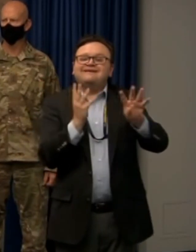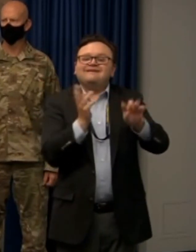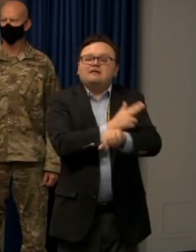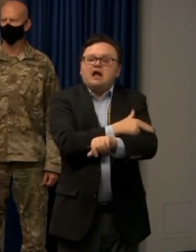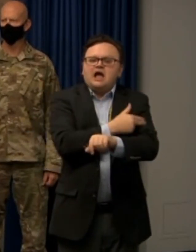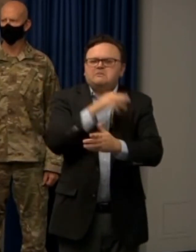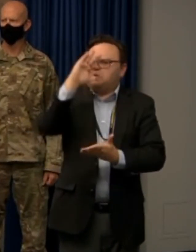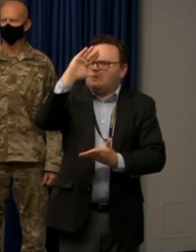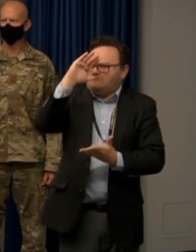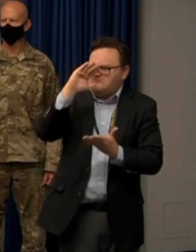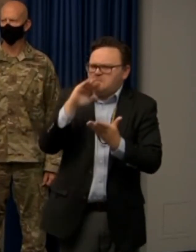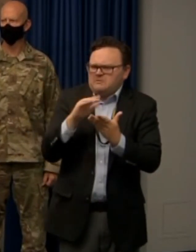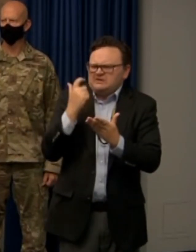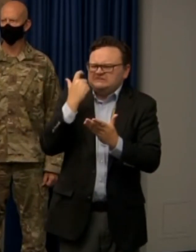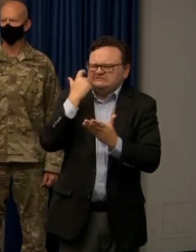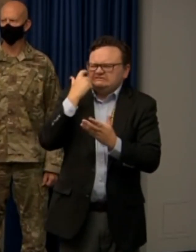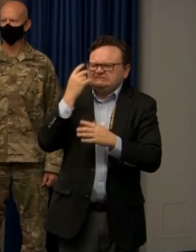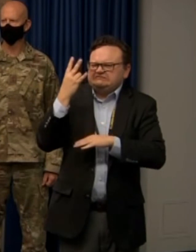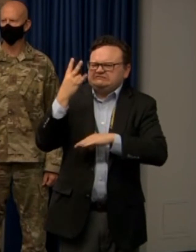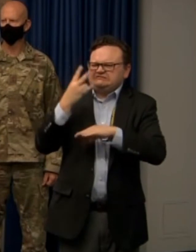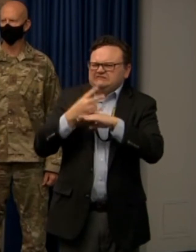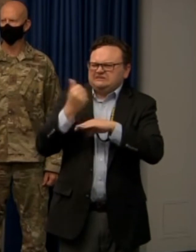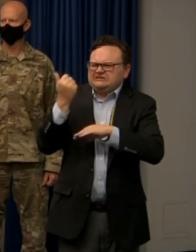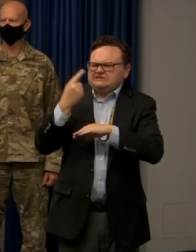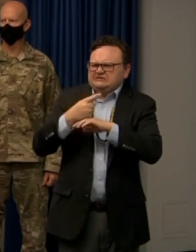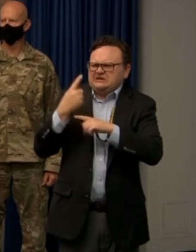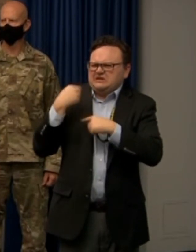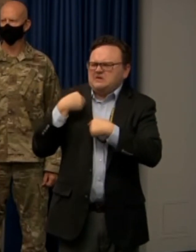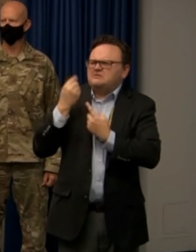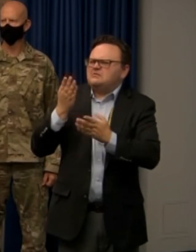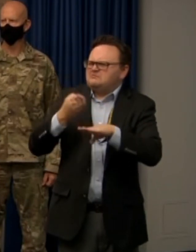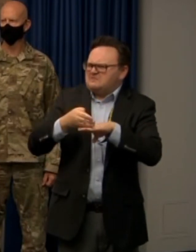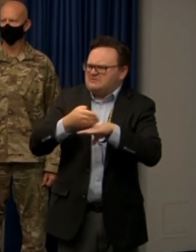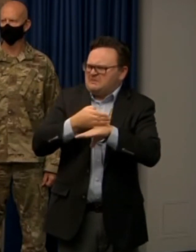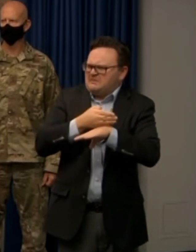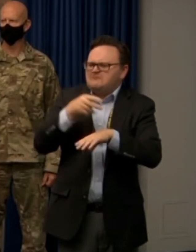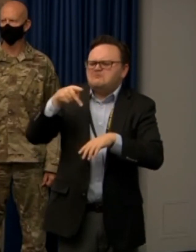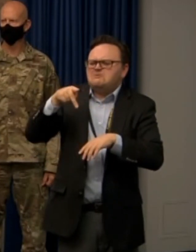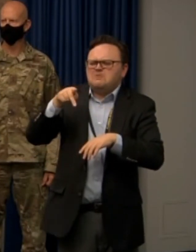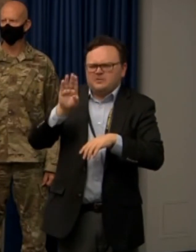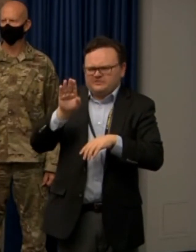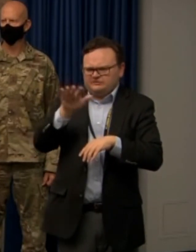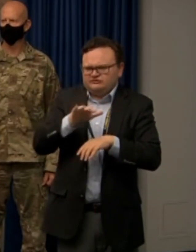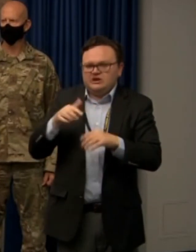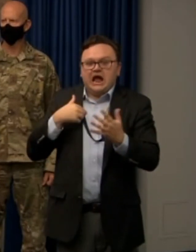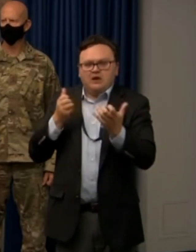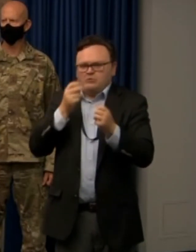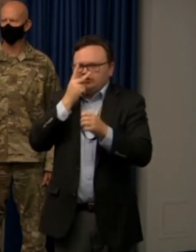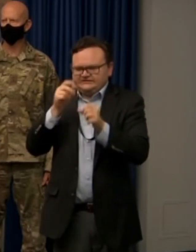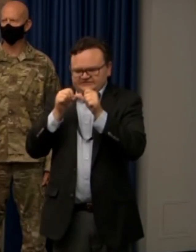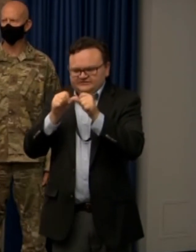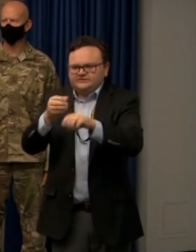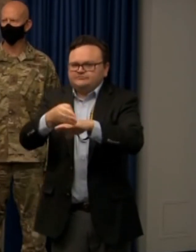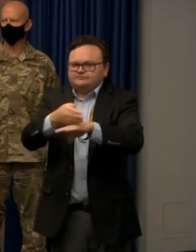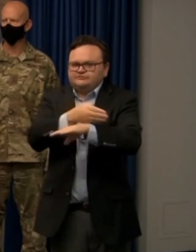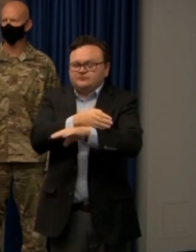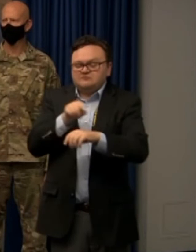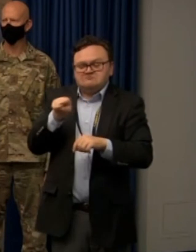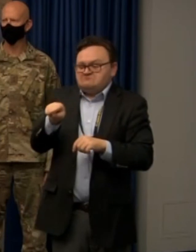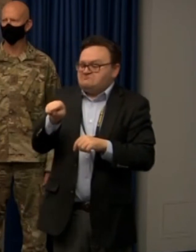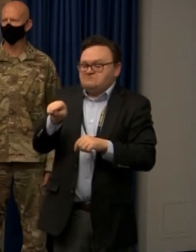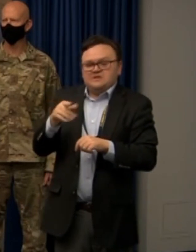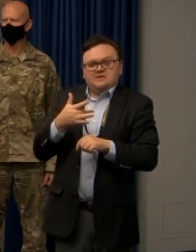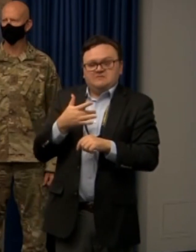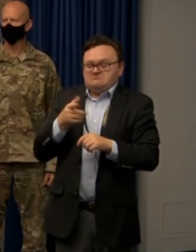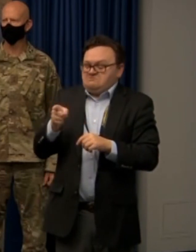pretty significantly over the last 7 to 10 days. So we appreciate those trends, and I want to see those continue. But they feel like they have what they need, but we let them